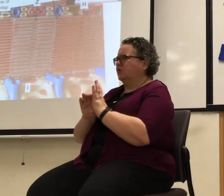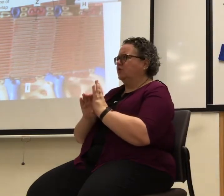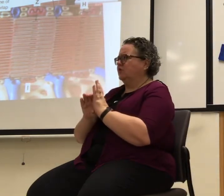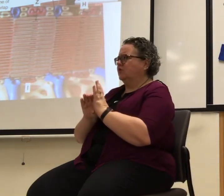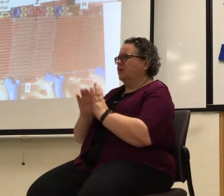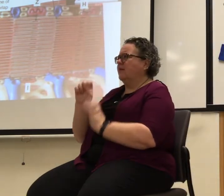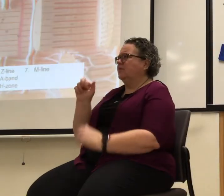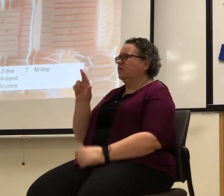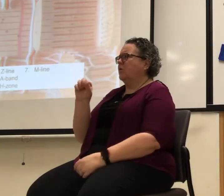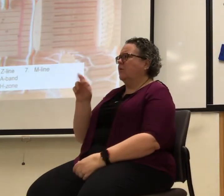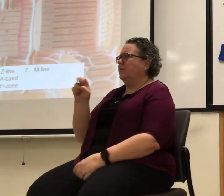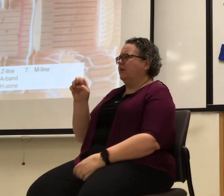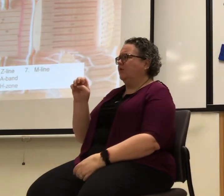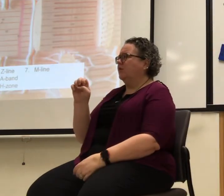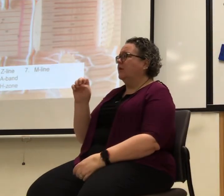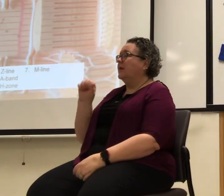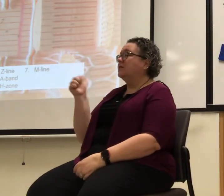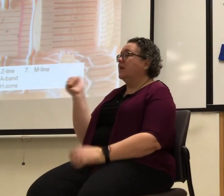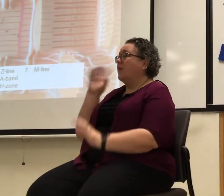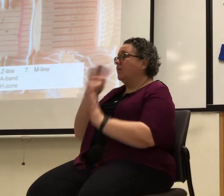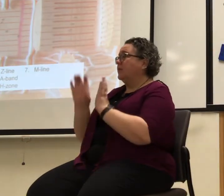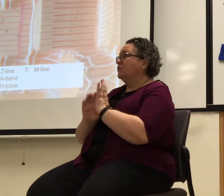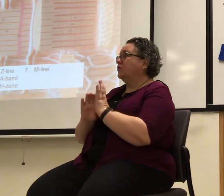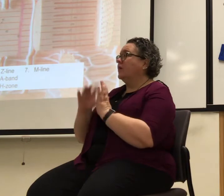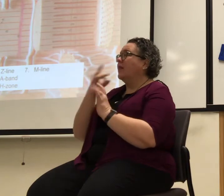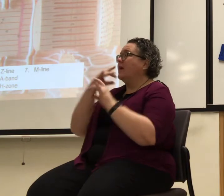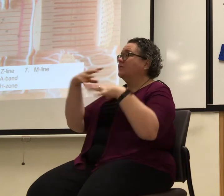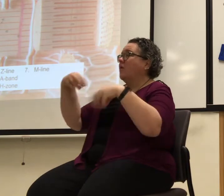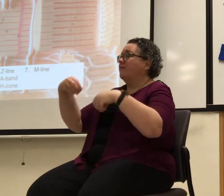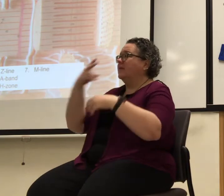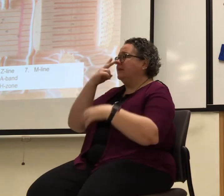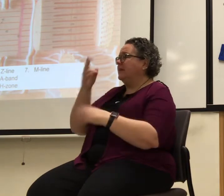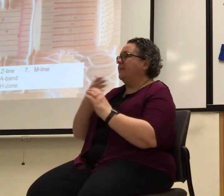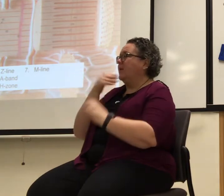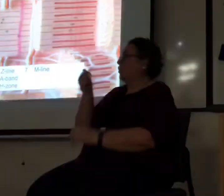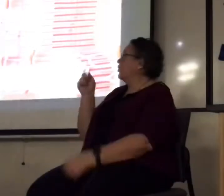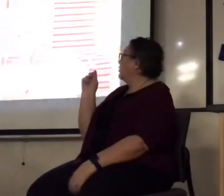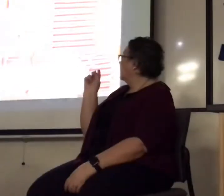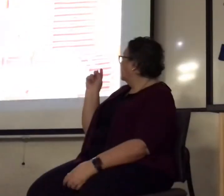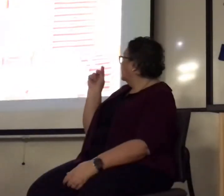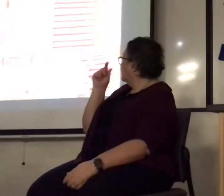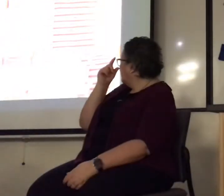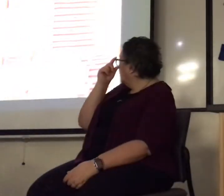the sarcomere. Here's another one. Turn the lights off. You see it a little better.